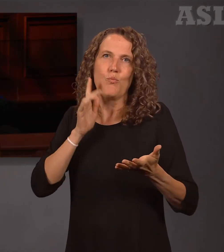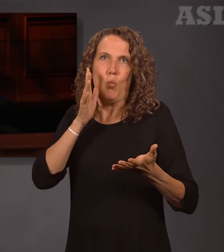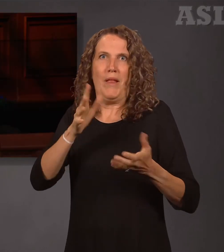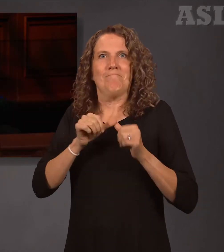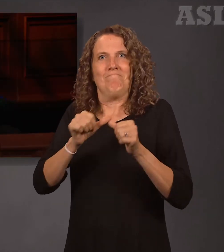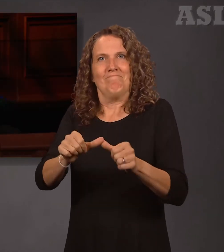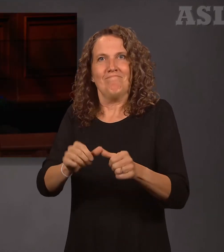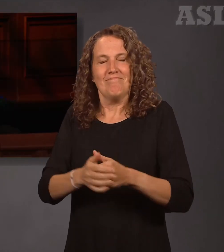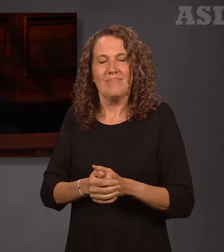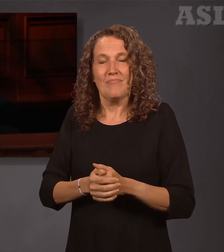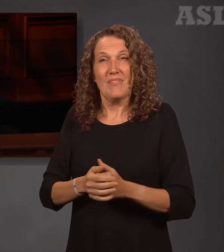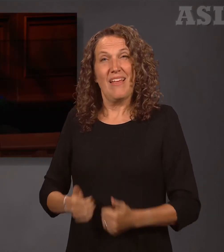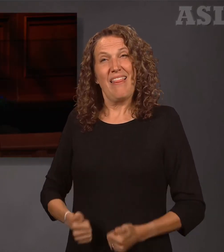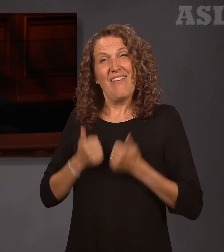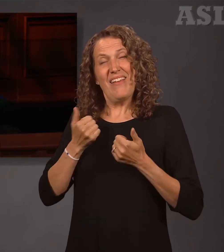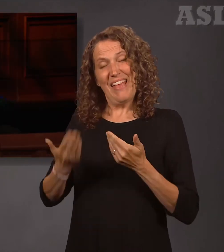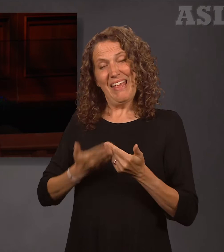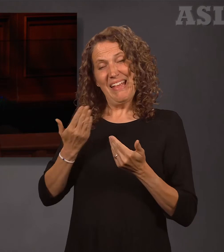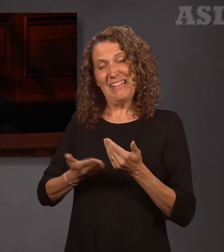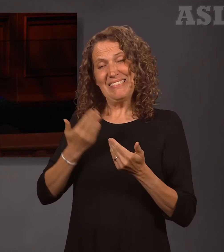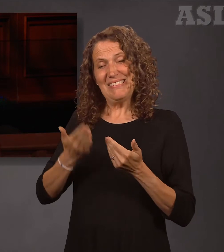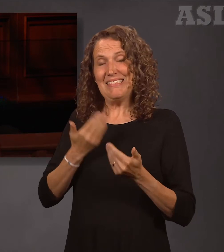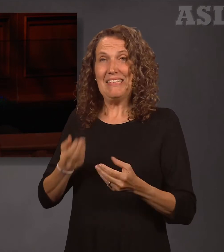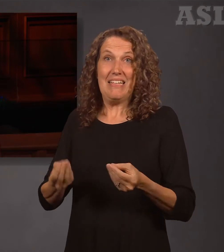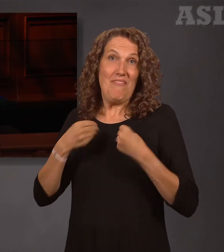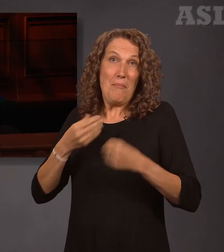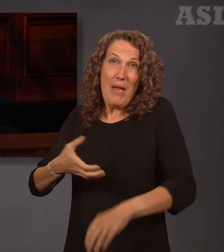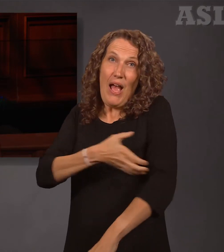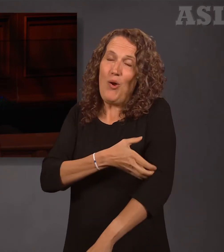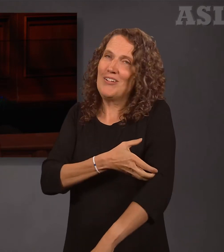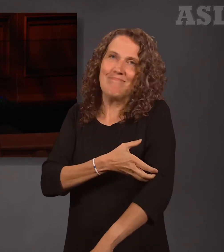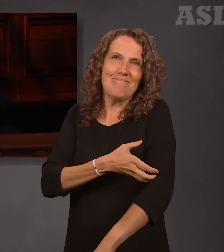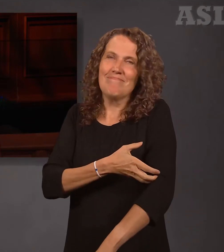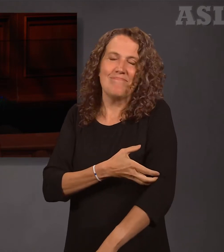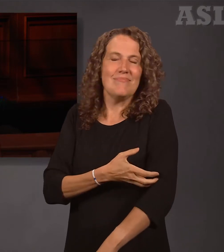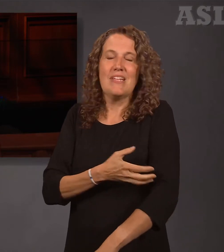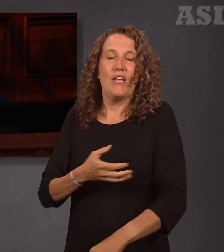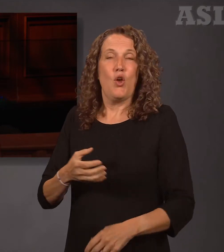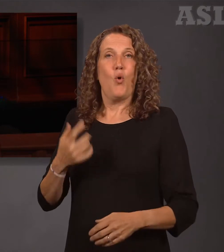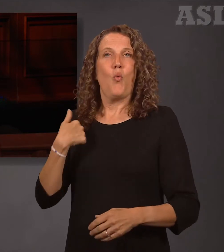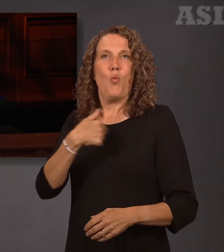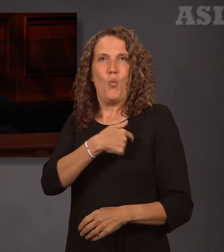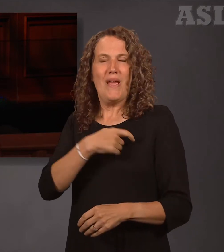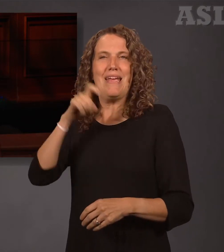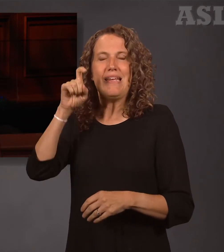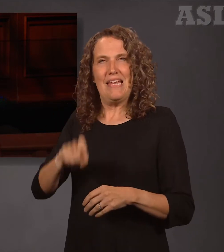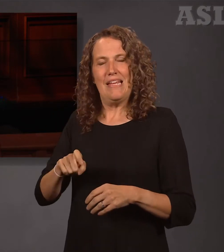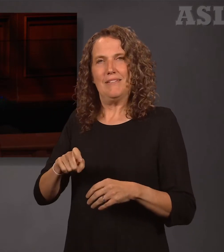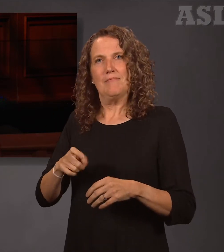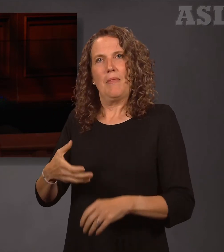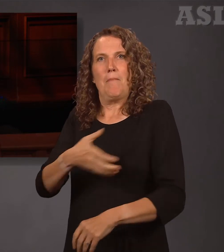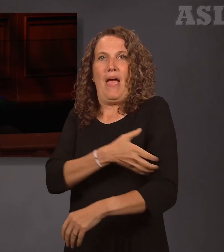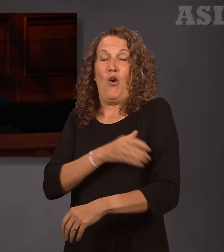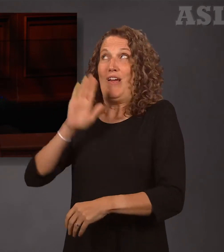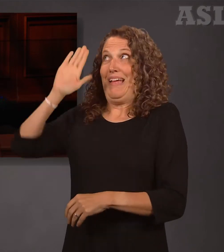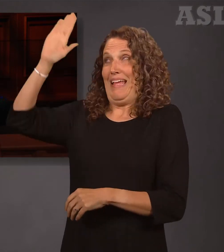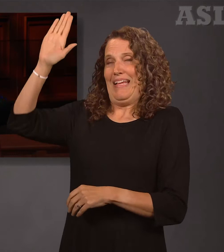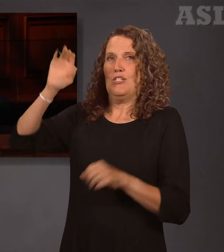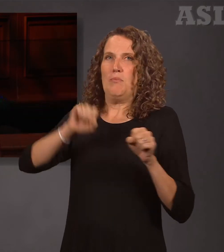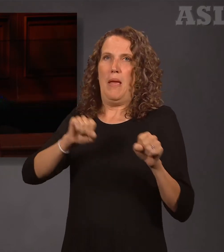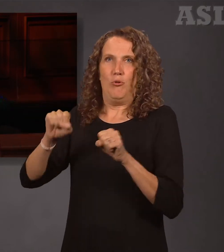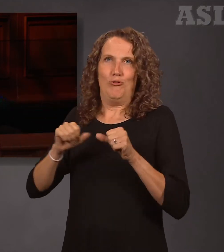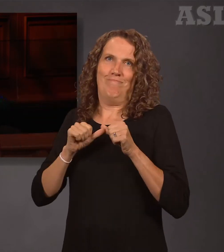does not bring power the power we need to withstand the heat of our day is the Lord's power